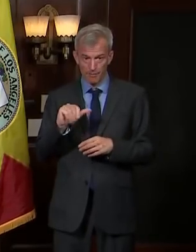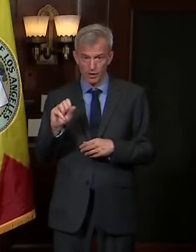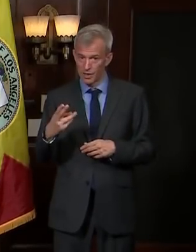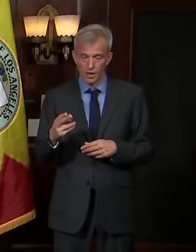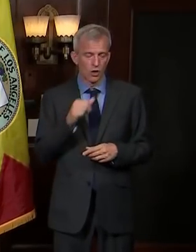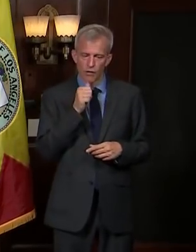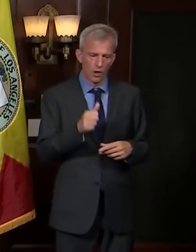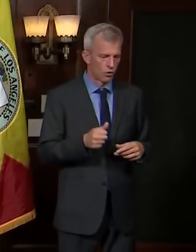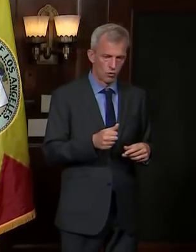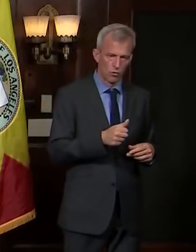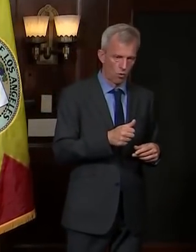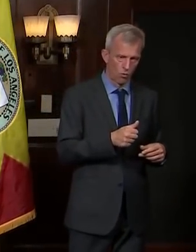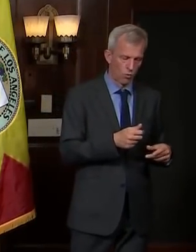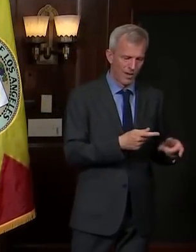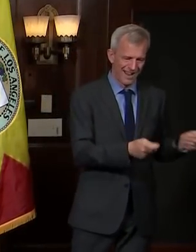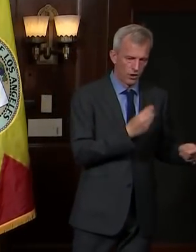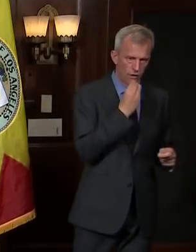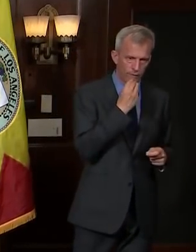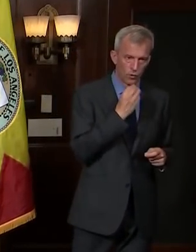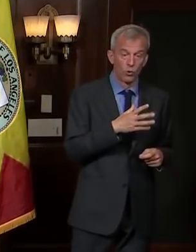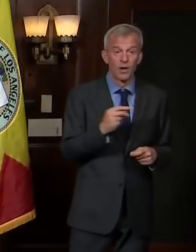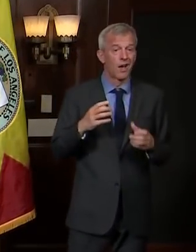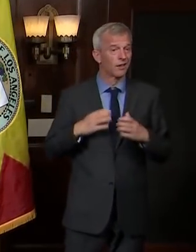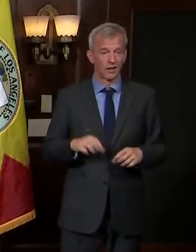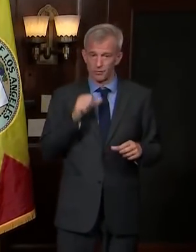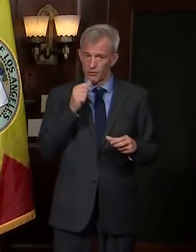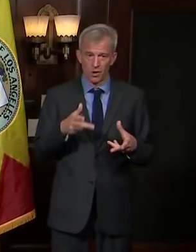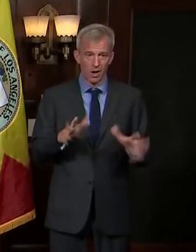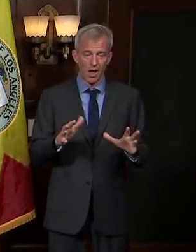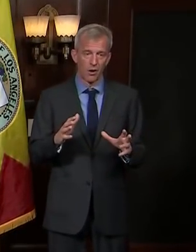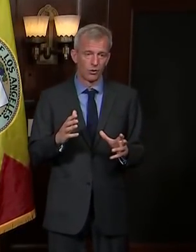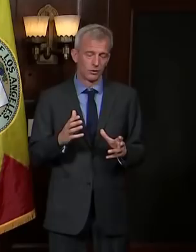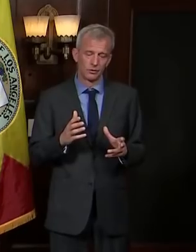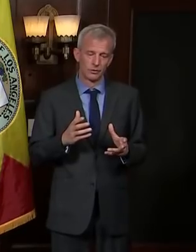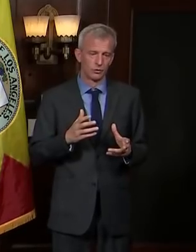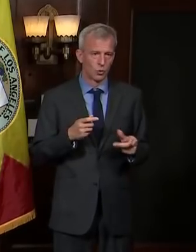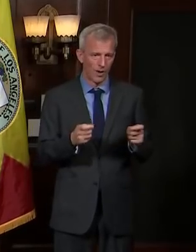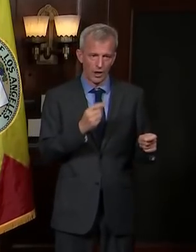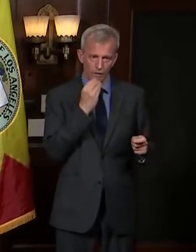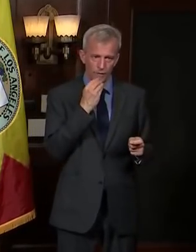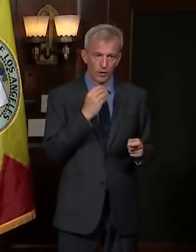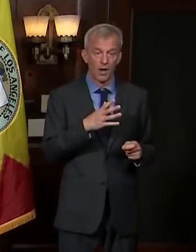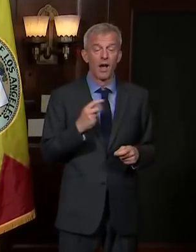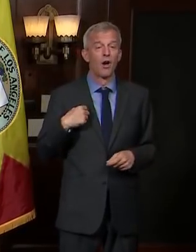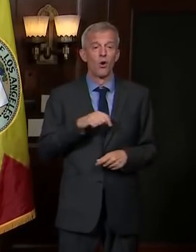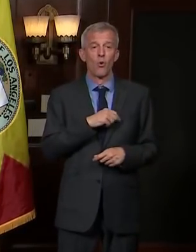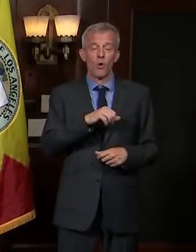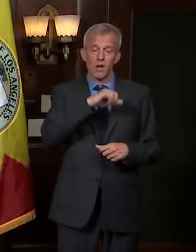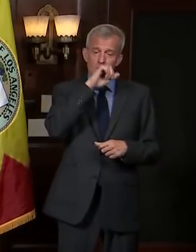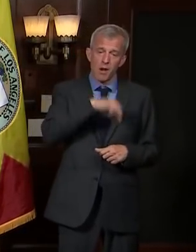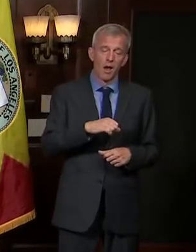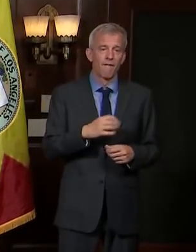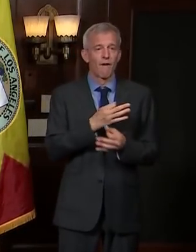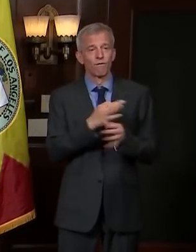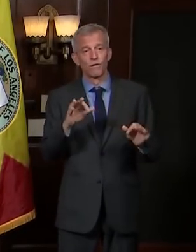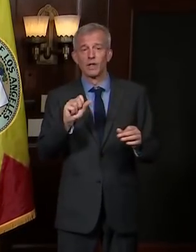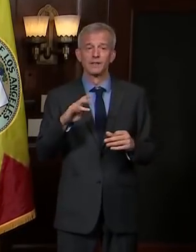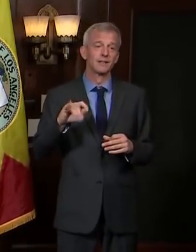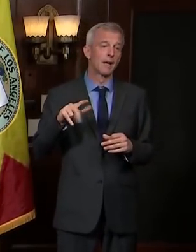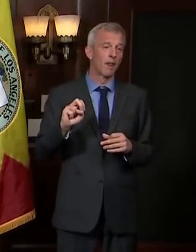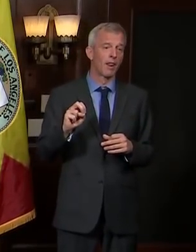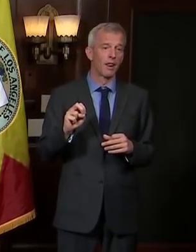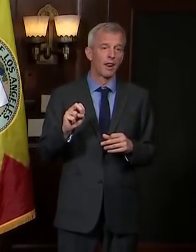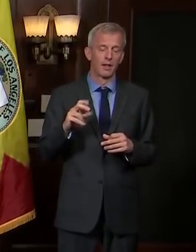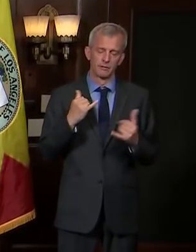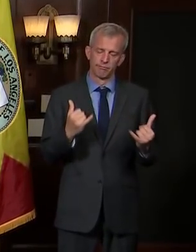to handle any food. And as much as we love our free samples at the neighborhood market, they will not be permitted